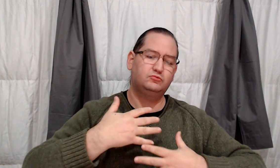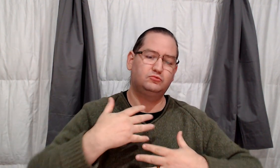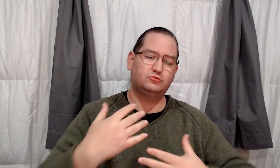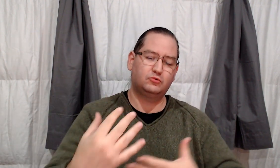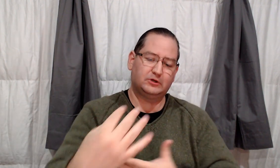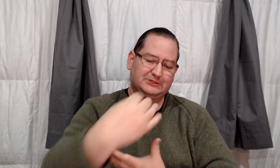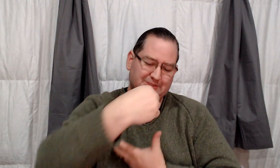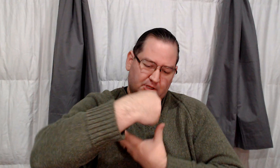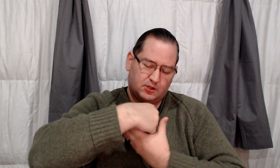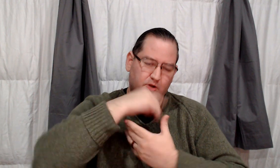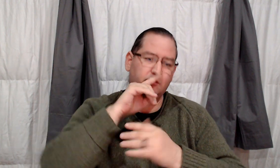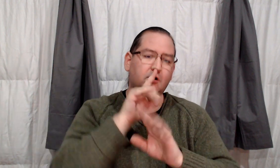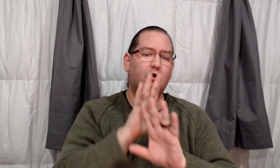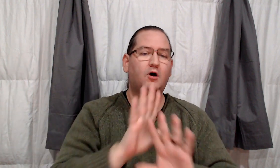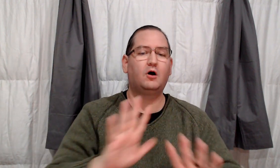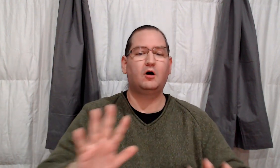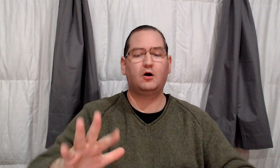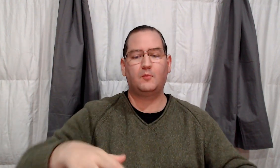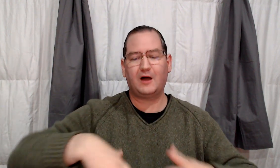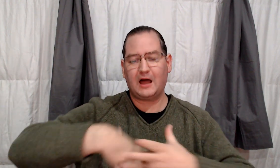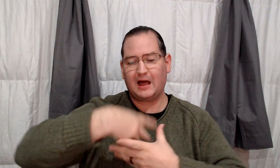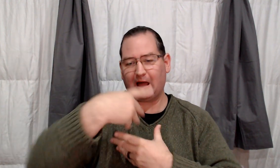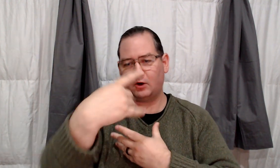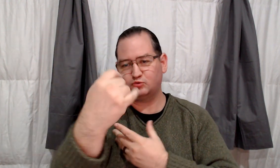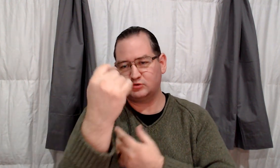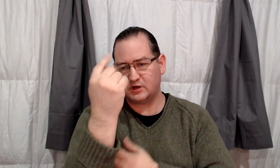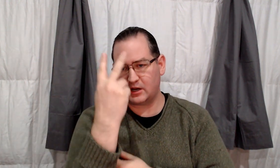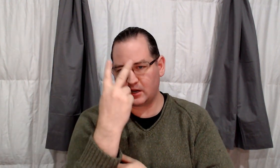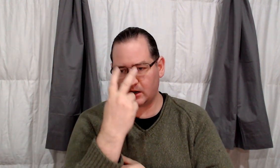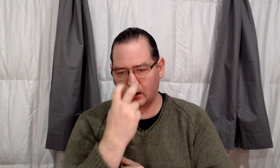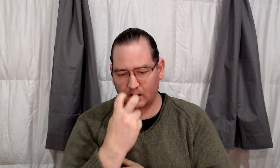And let that calm feeling spread down into your stomach muscles.